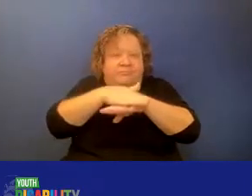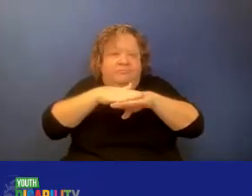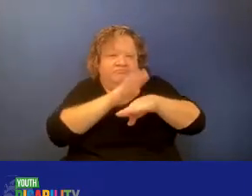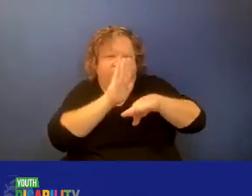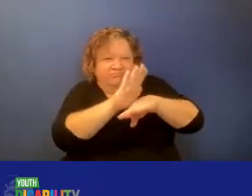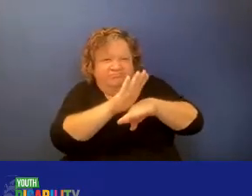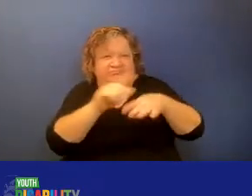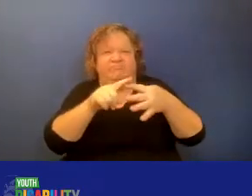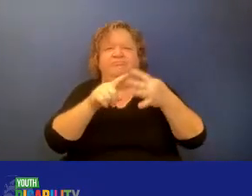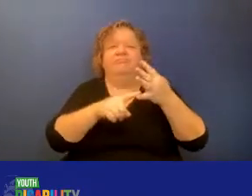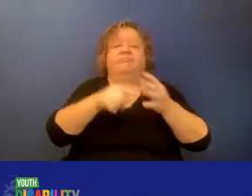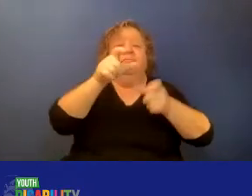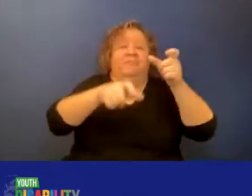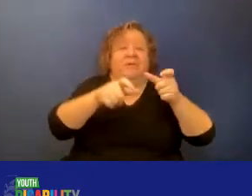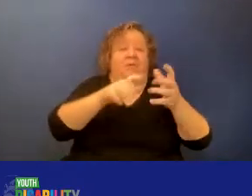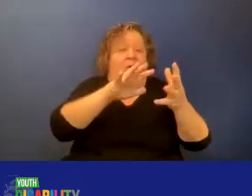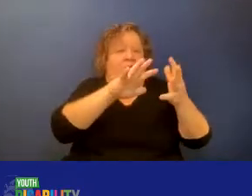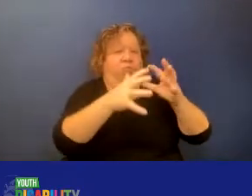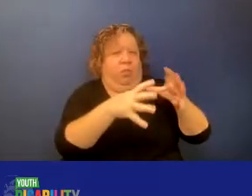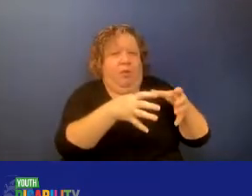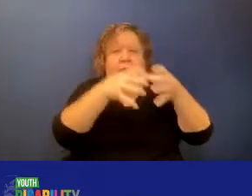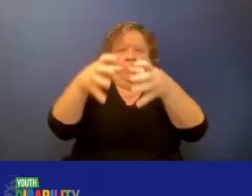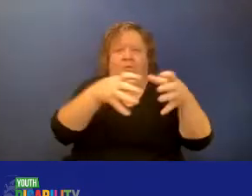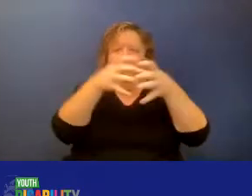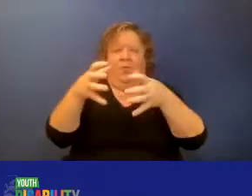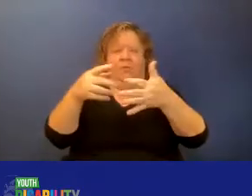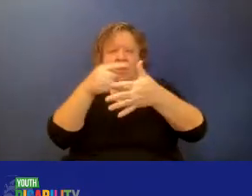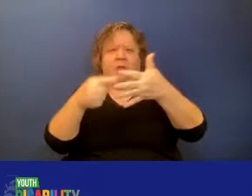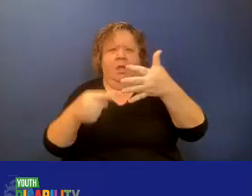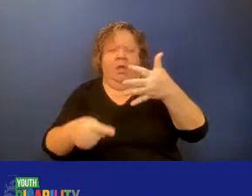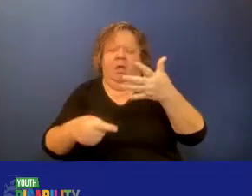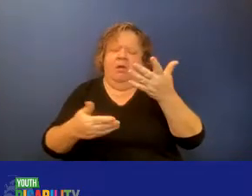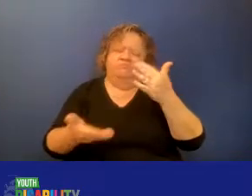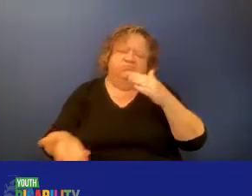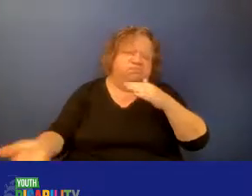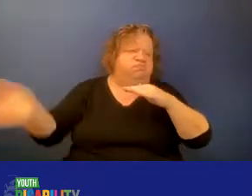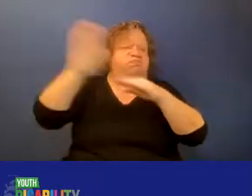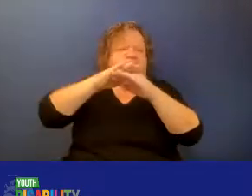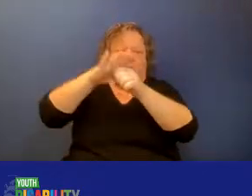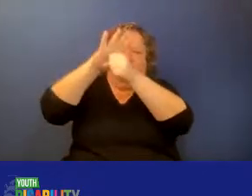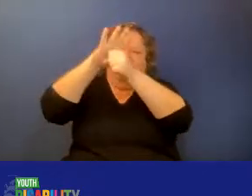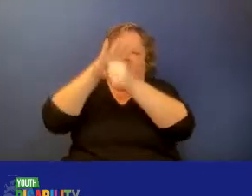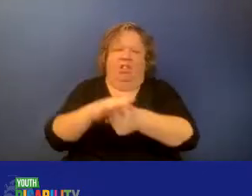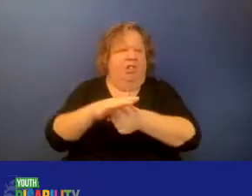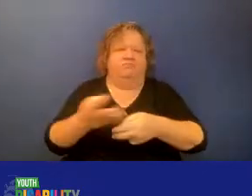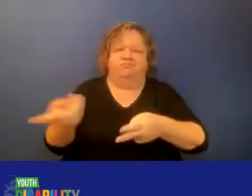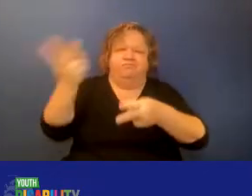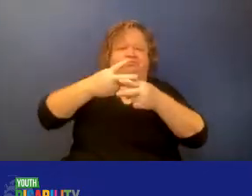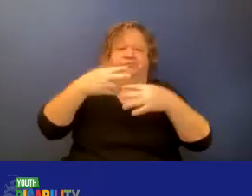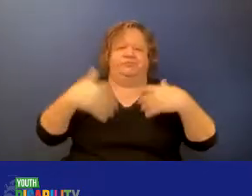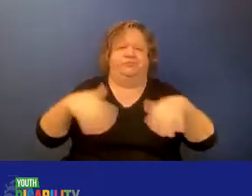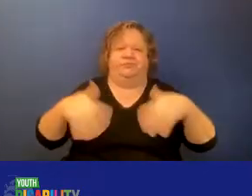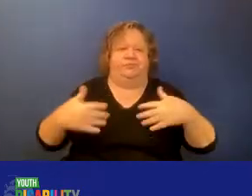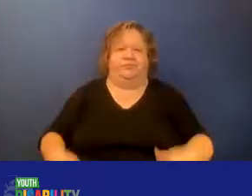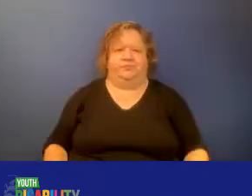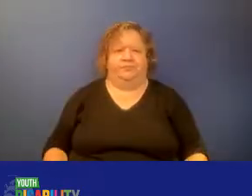groups. UNICEF has long-term recognition for its expertise and leadership in the area of social and